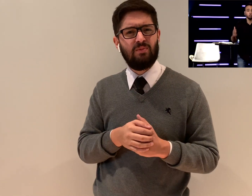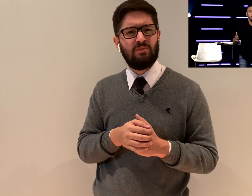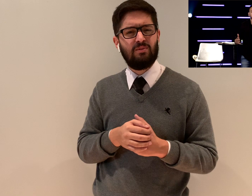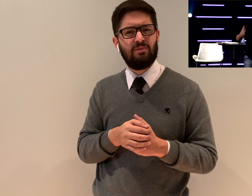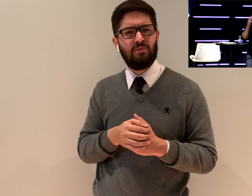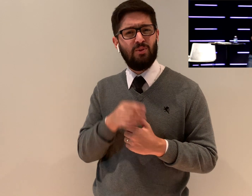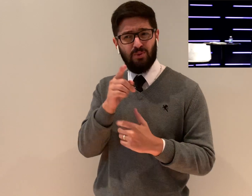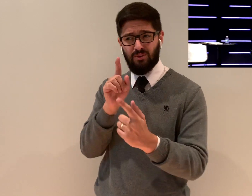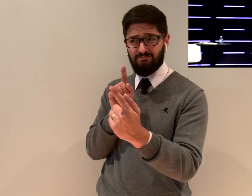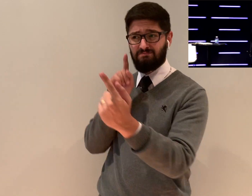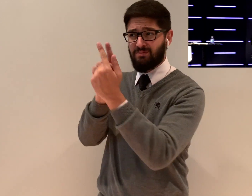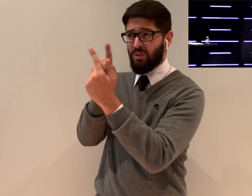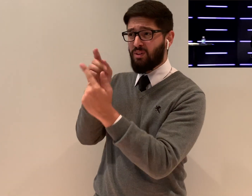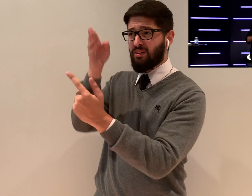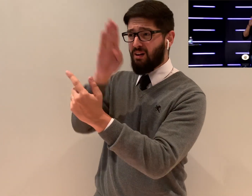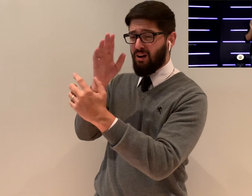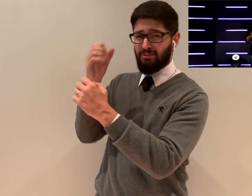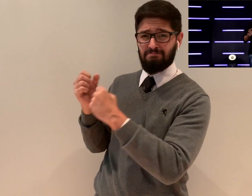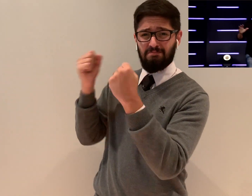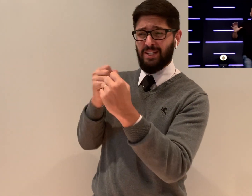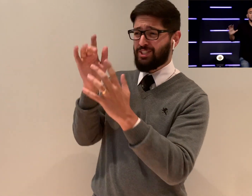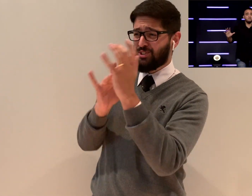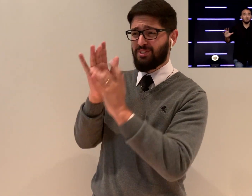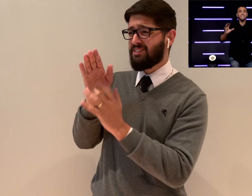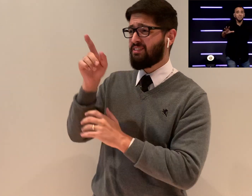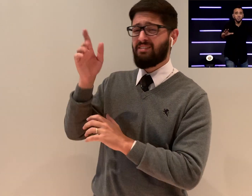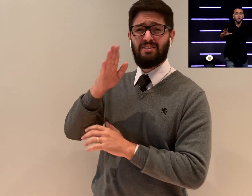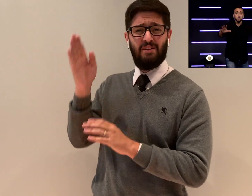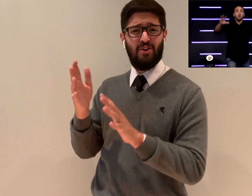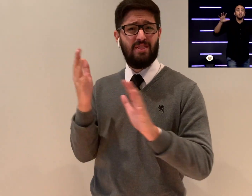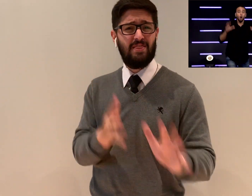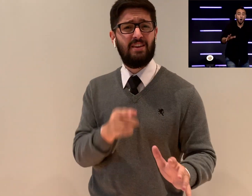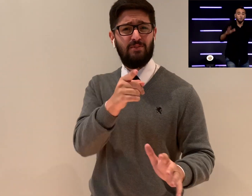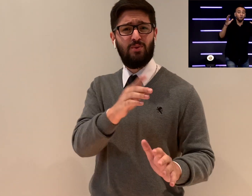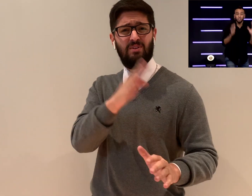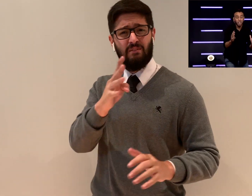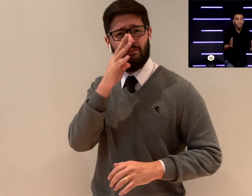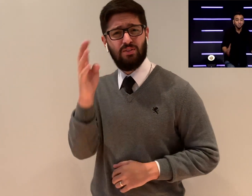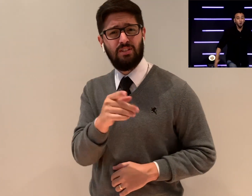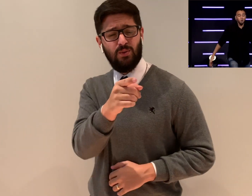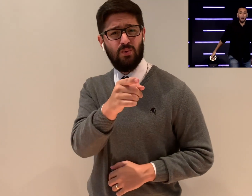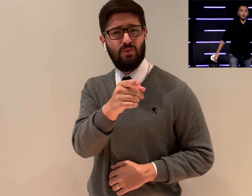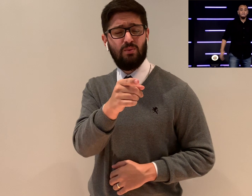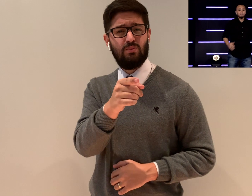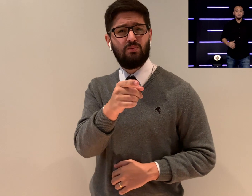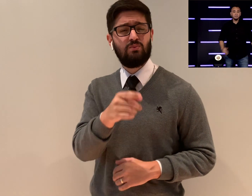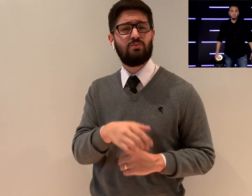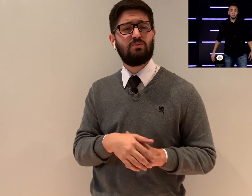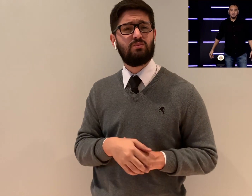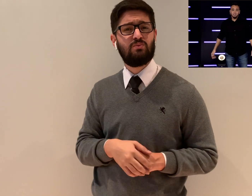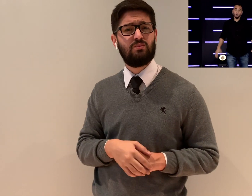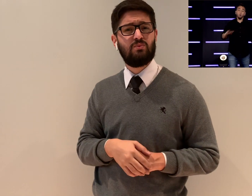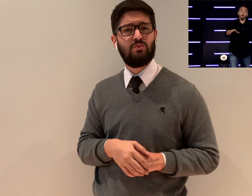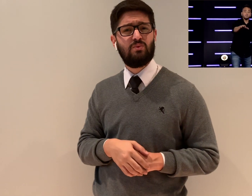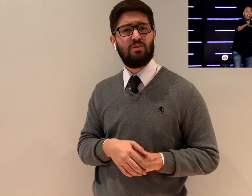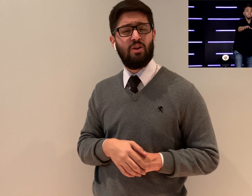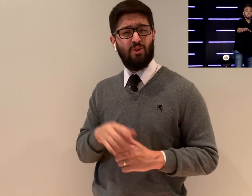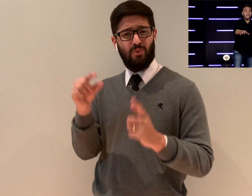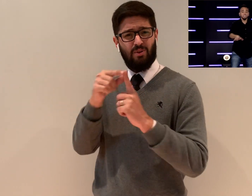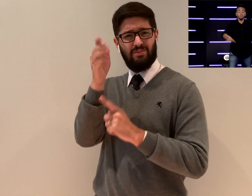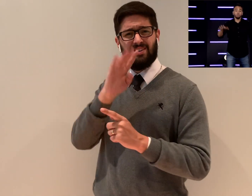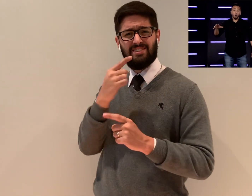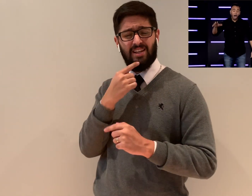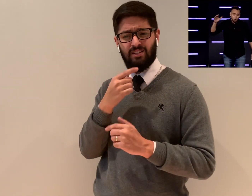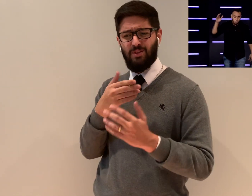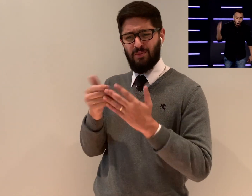to the source of God Almighty, Jesus, who will never leave you nor forsake you? The word of God